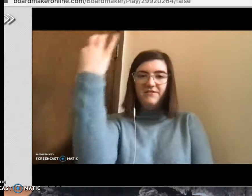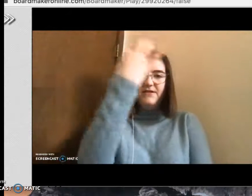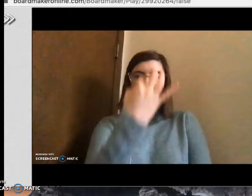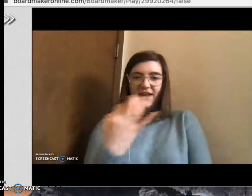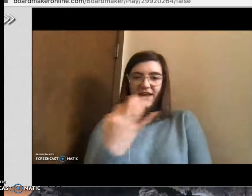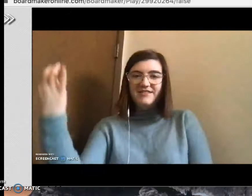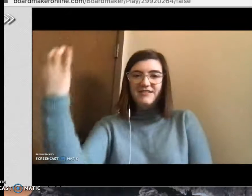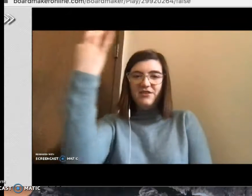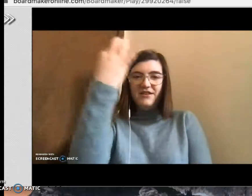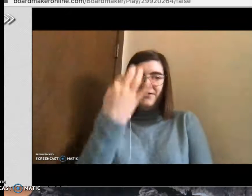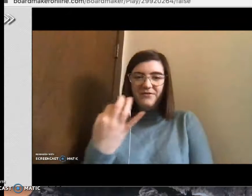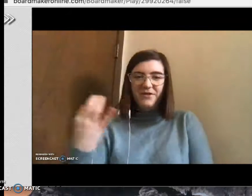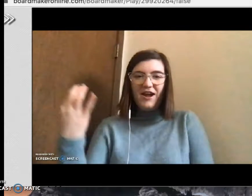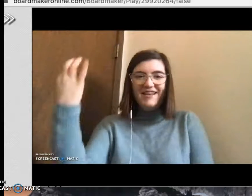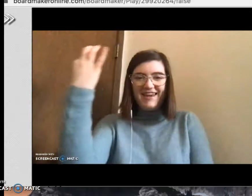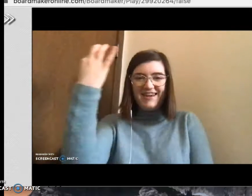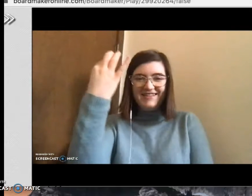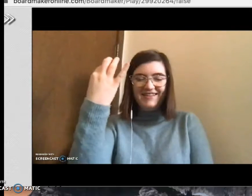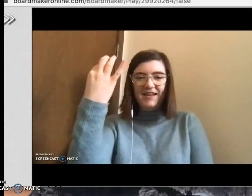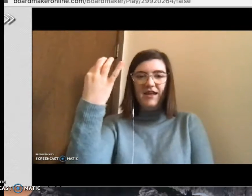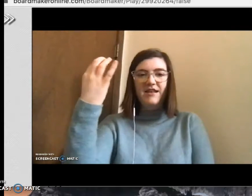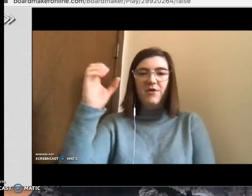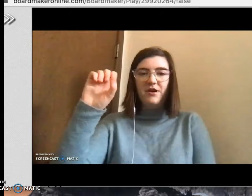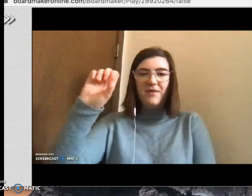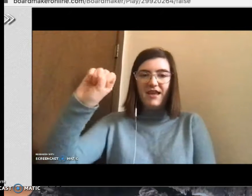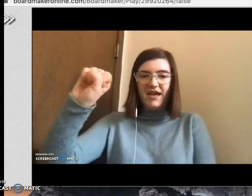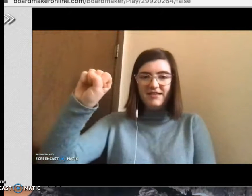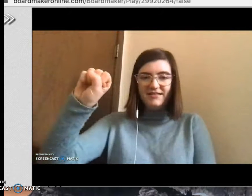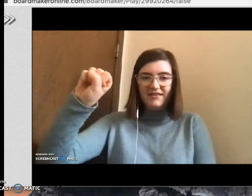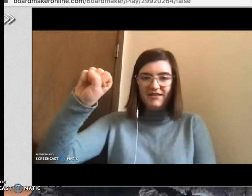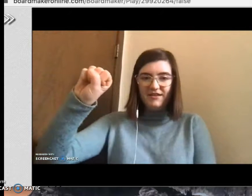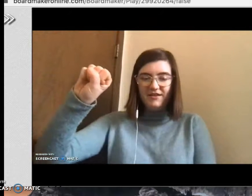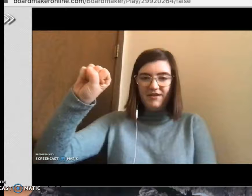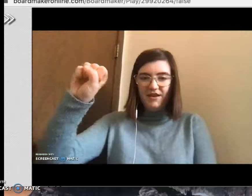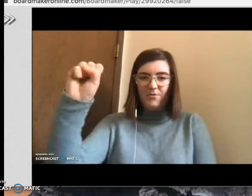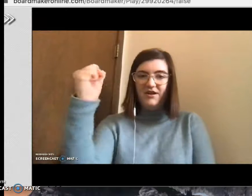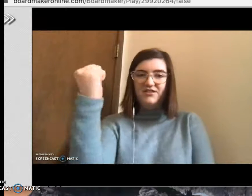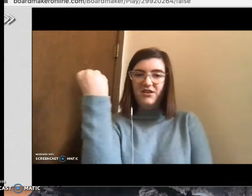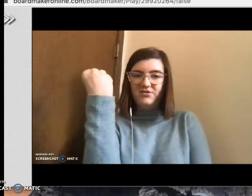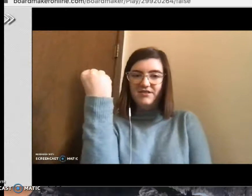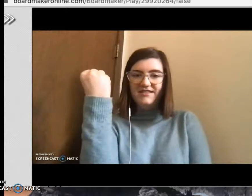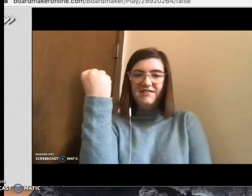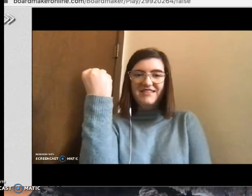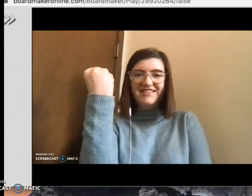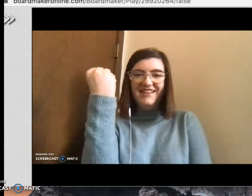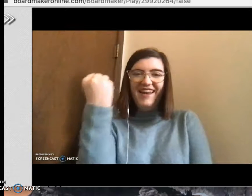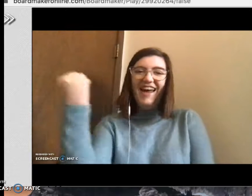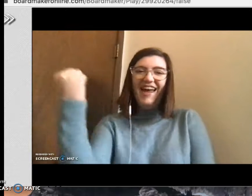yourself and circle it for Friday. And now we're going to make an S. We're going to turn it towards ourselves